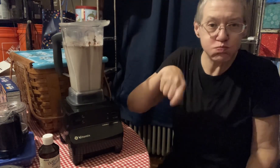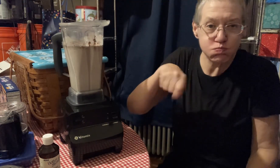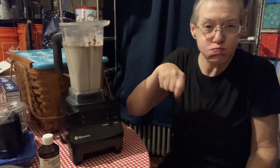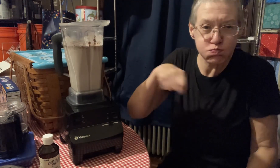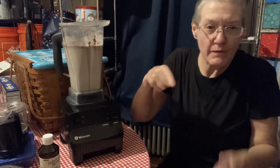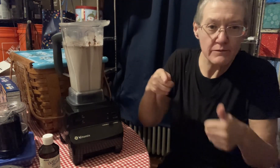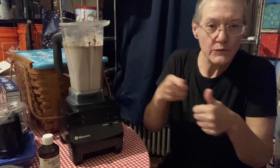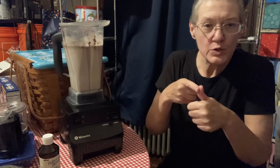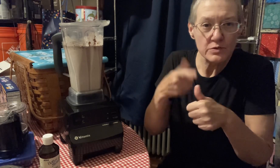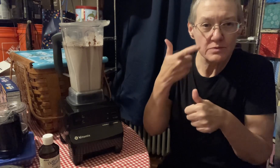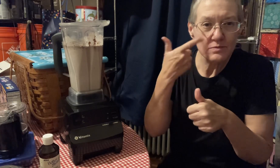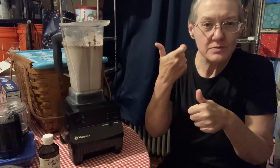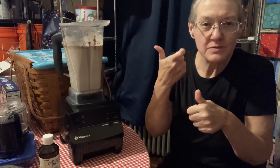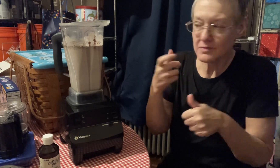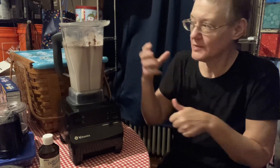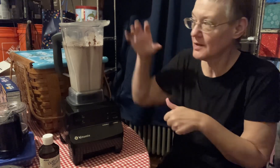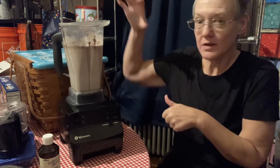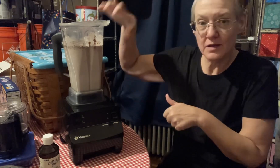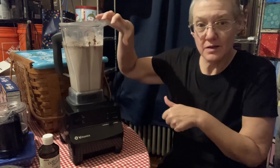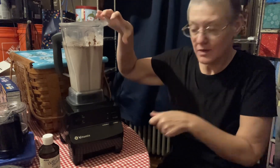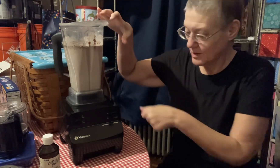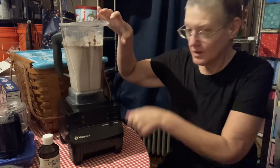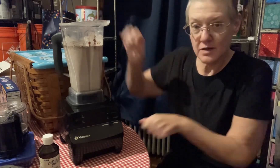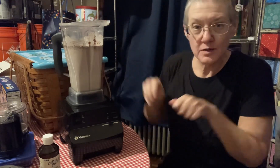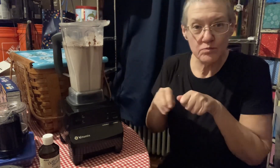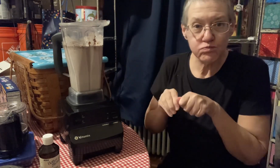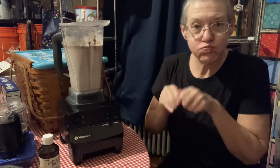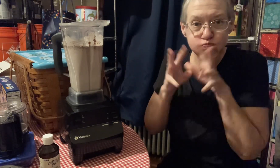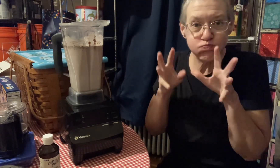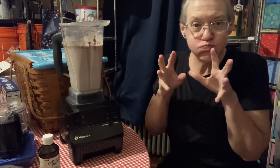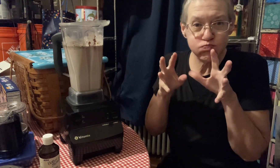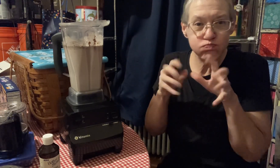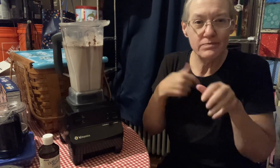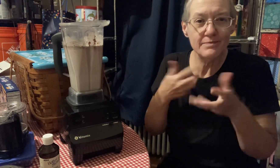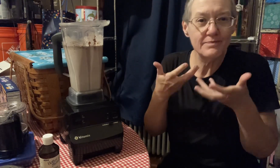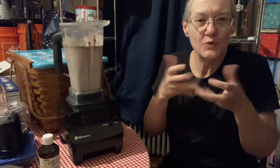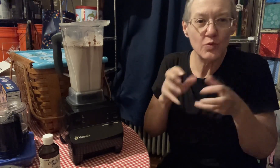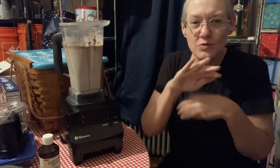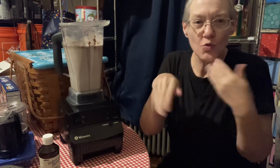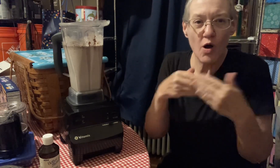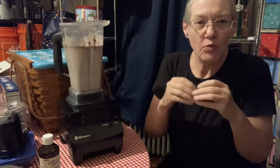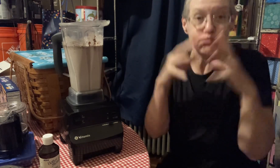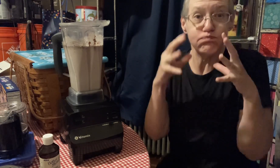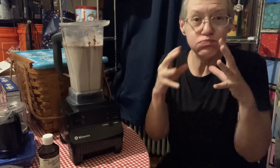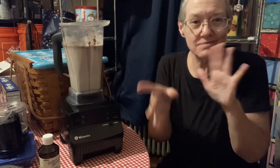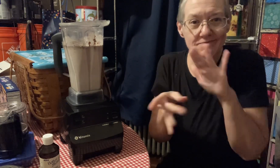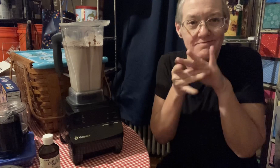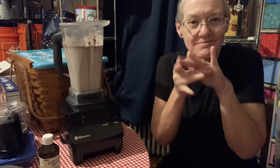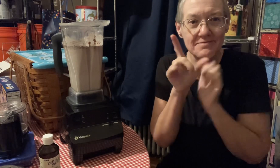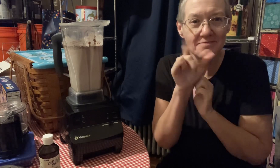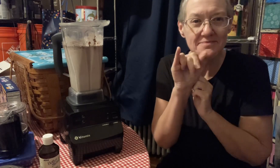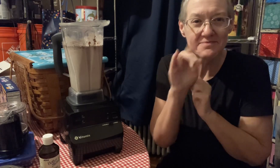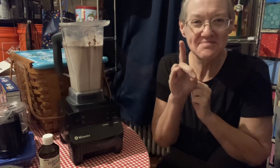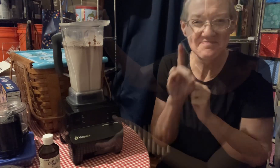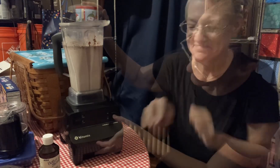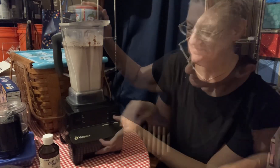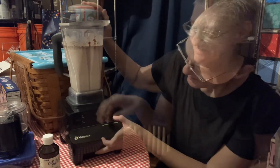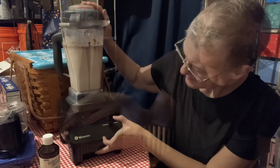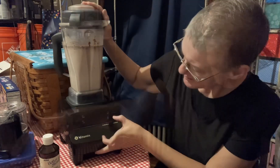I stirred this up first because the cocoa is going to sit on top, and when I turn the mixer on, it'll puff up and